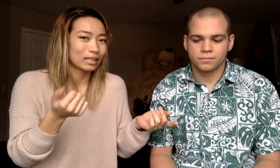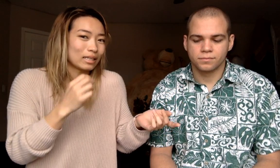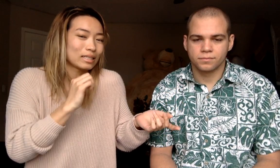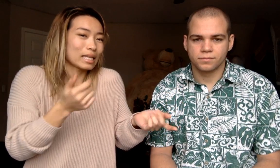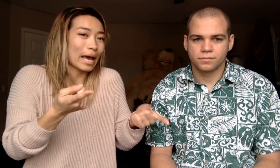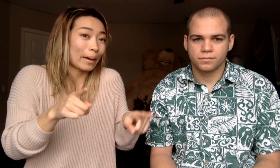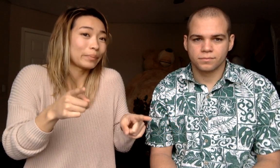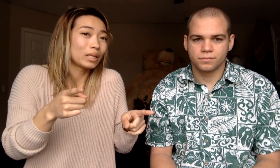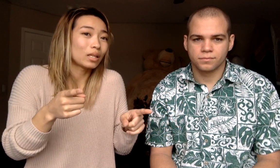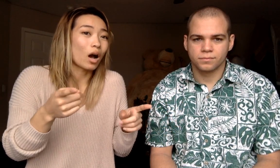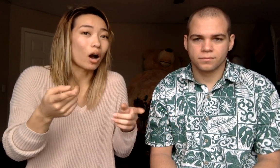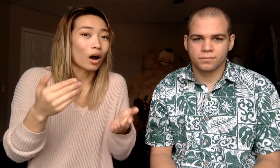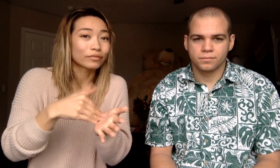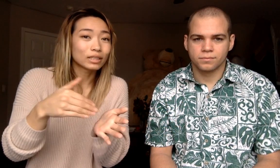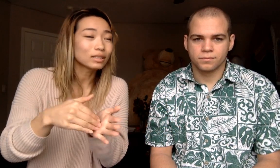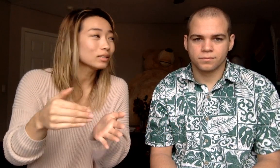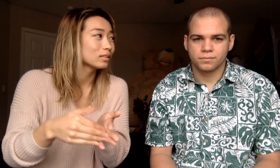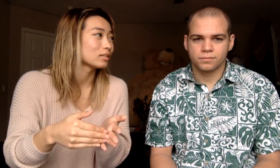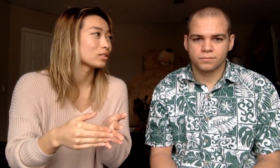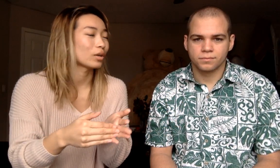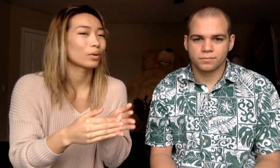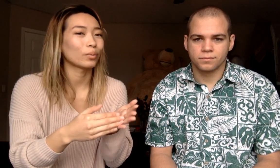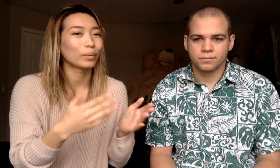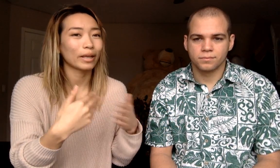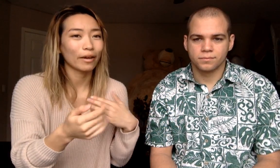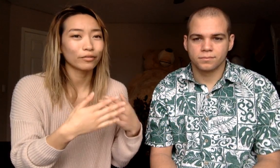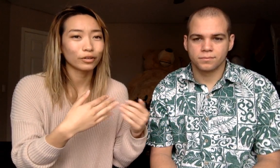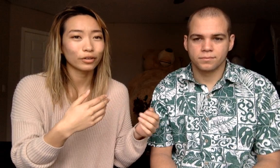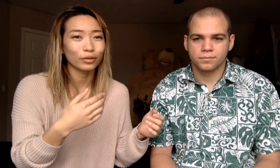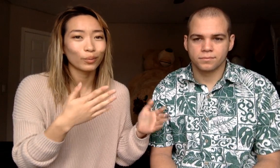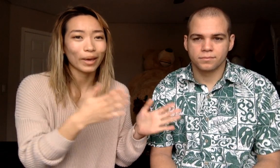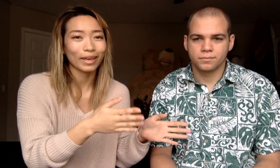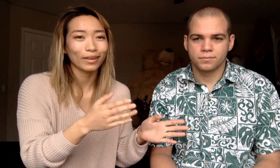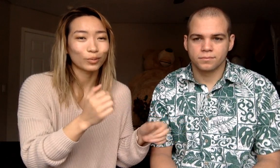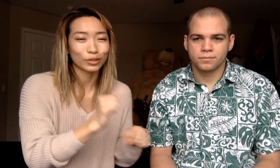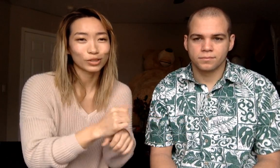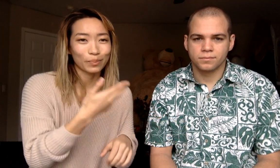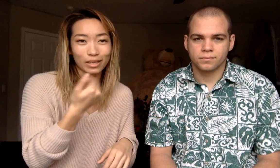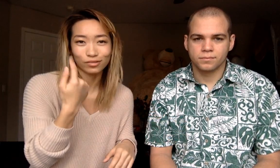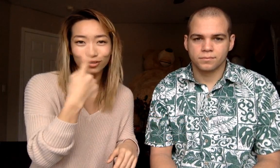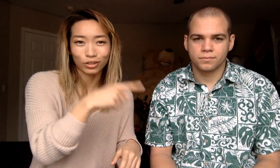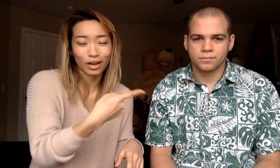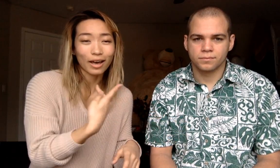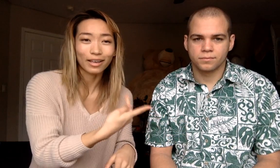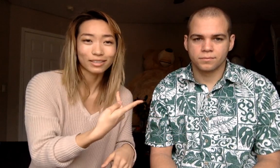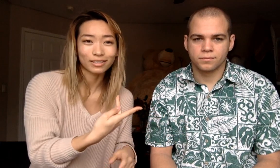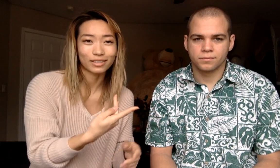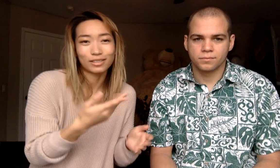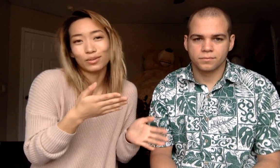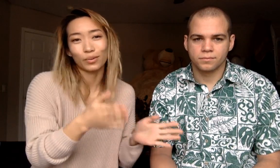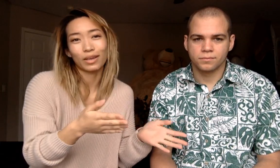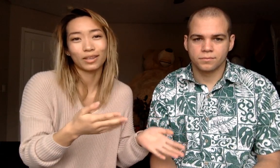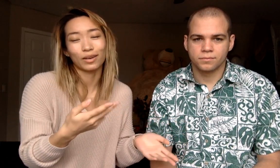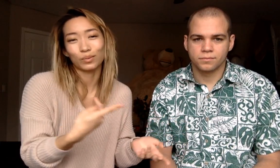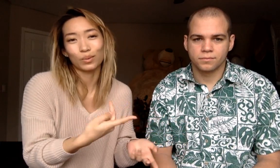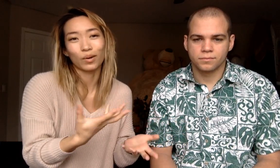doesn't happen often. So whatever way works best for us is the way that we want to